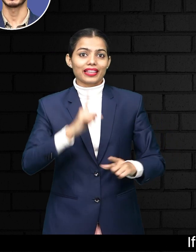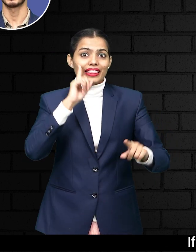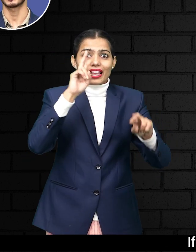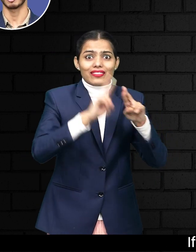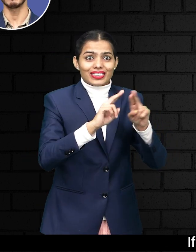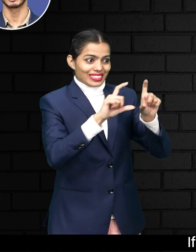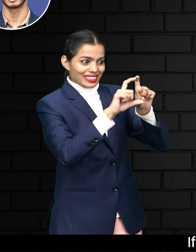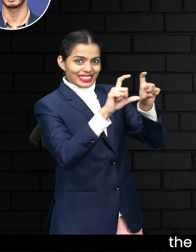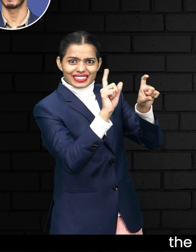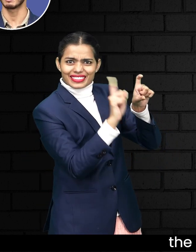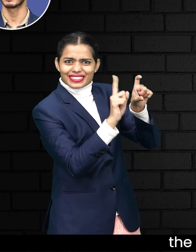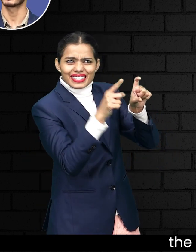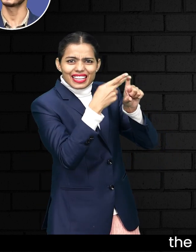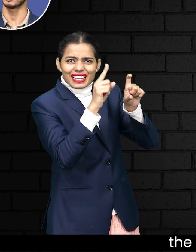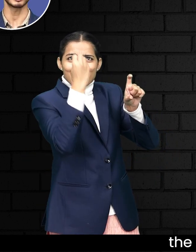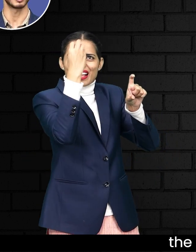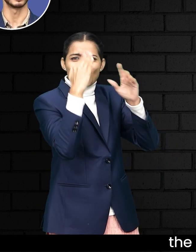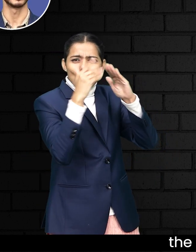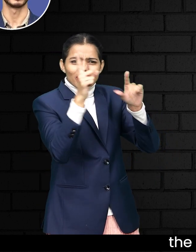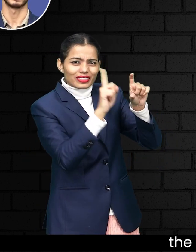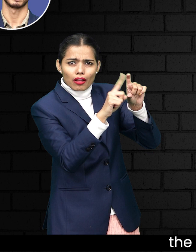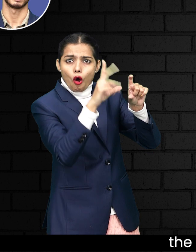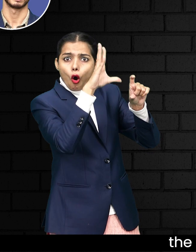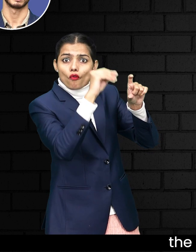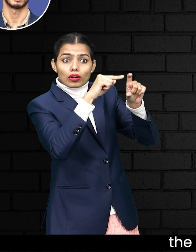If it is switched off, the bulb does not glow.